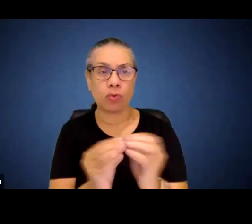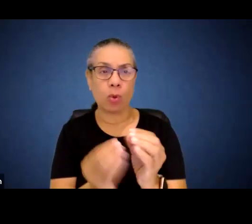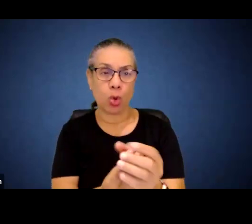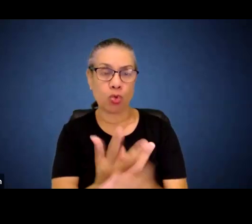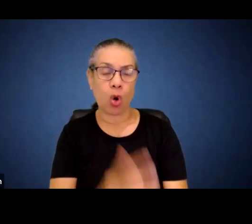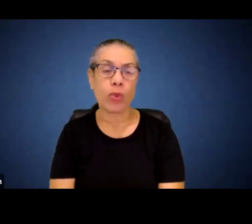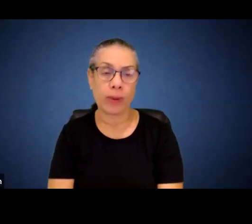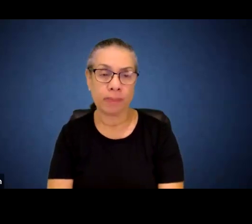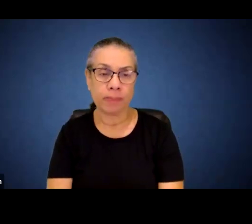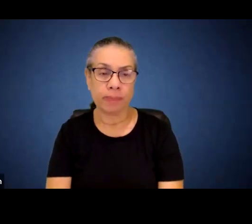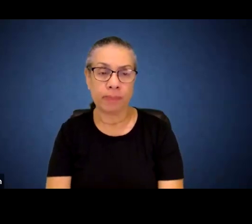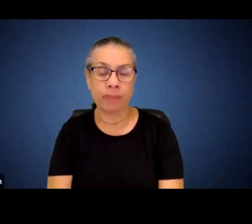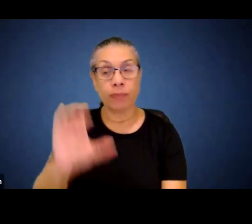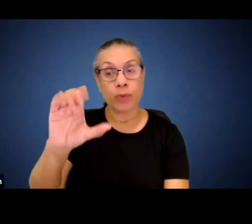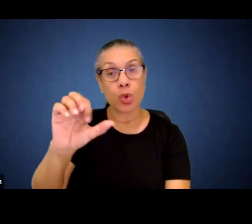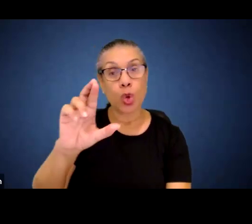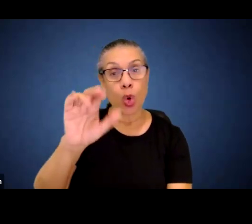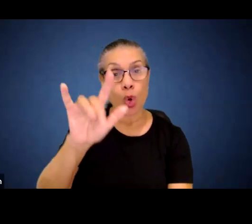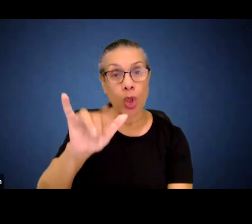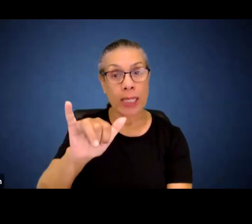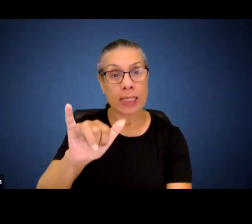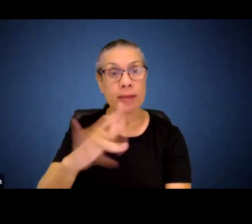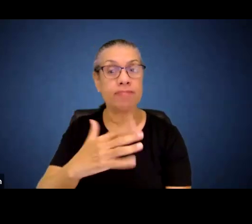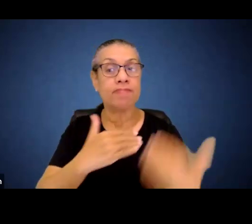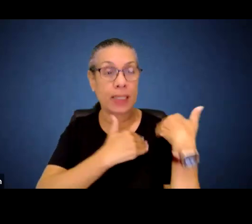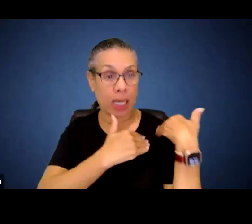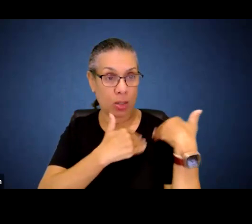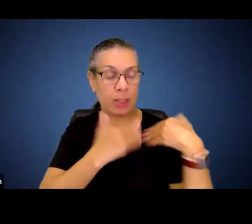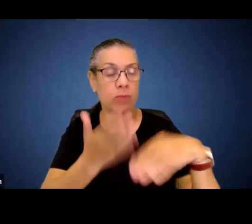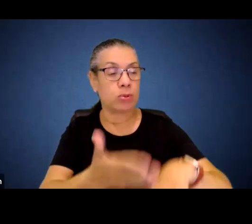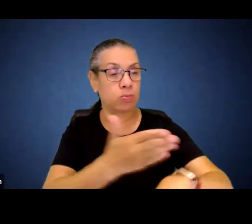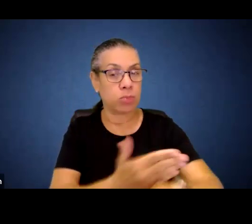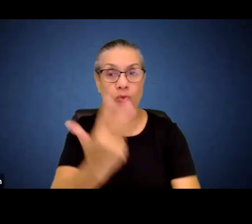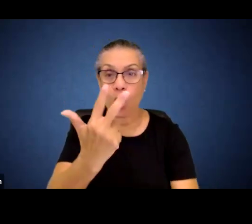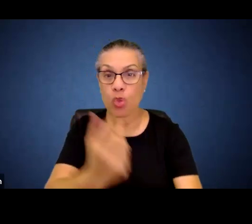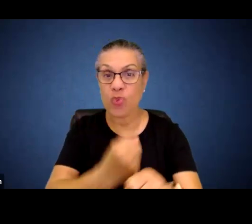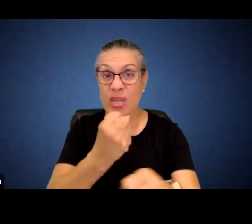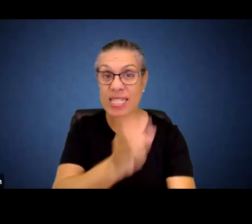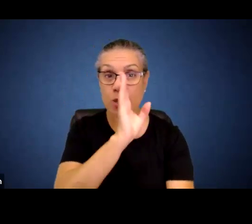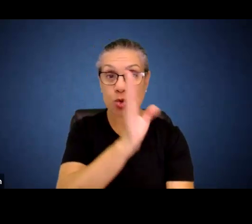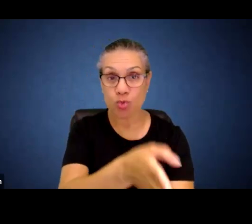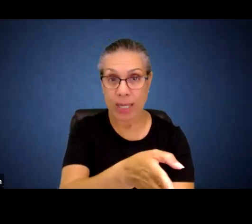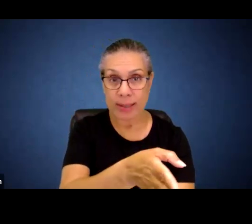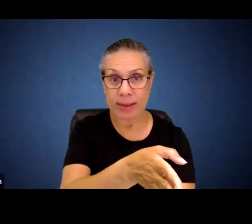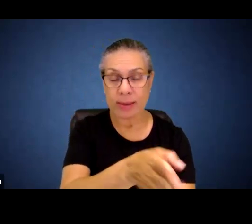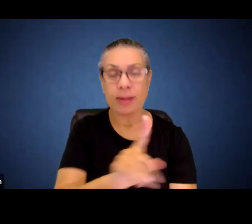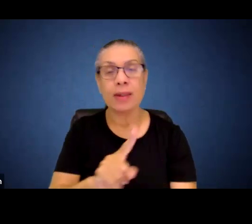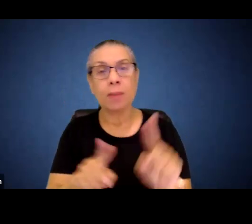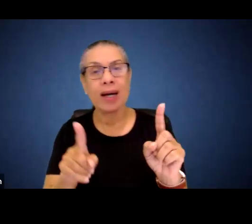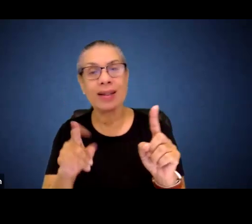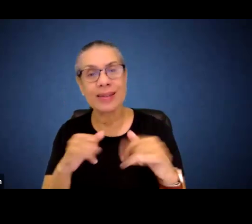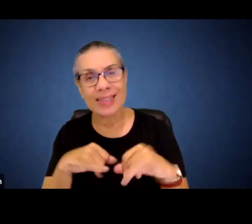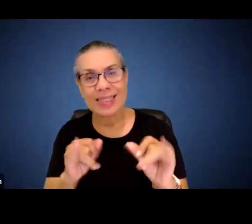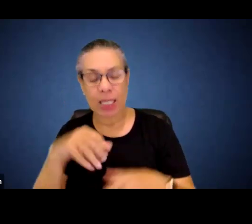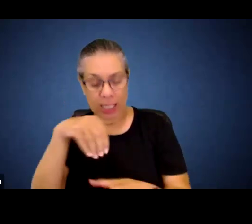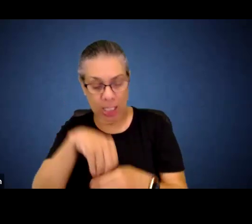As you will see, the Curley School has shown accountability increases for 3 straight years, but is still working to address